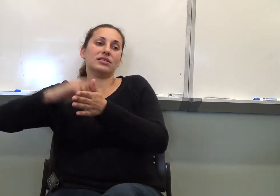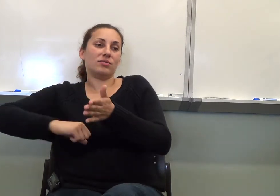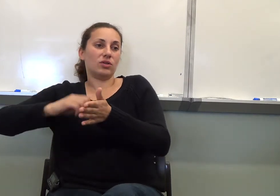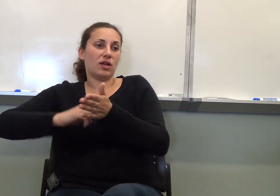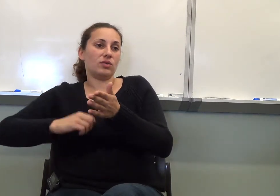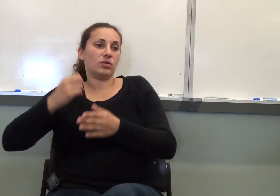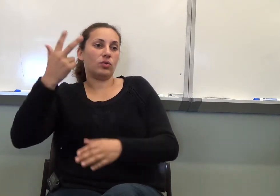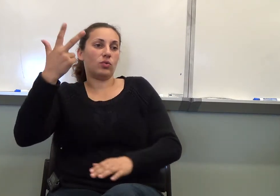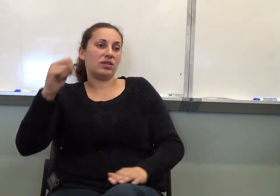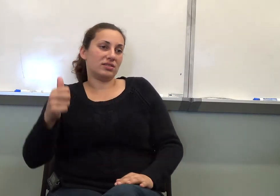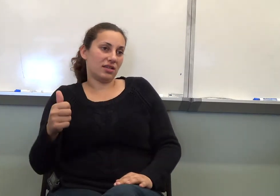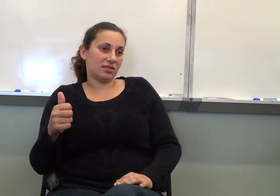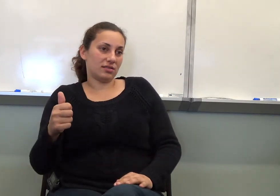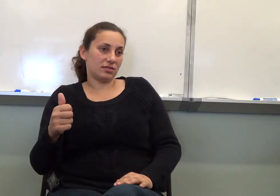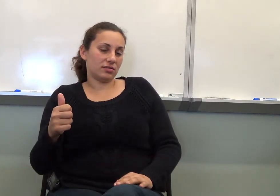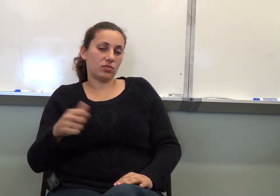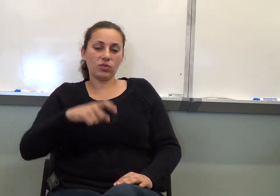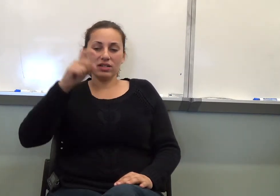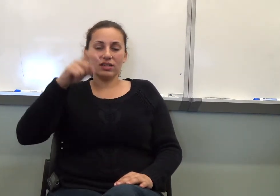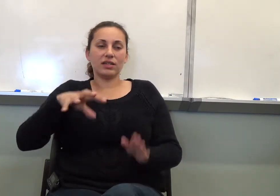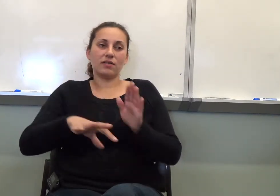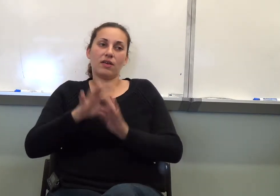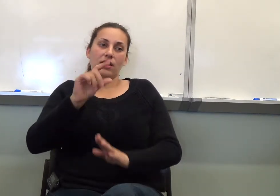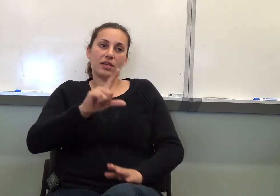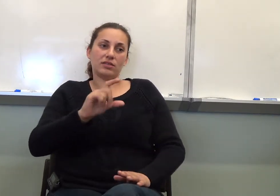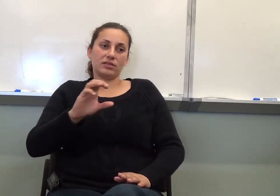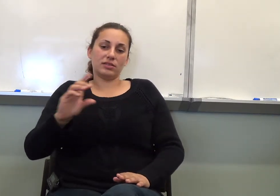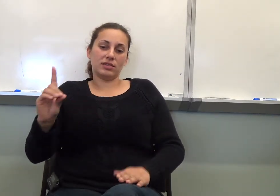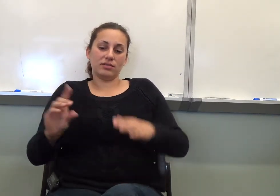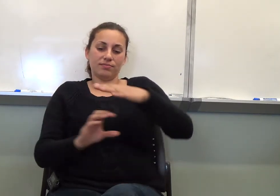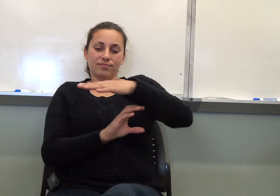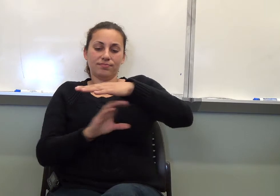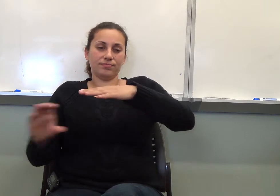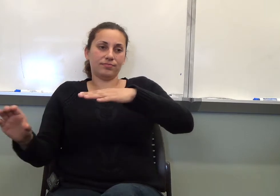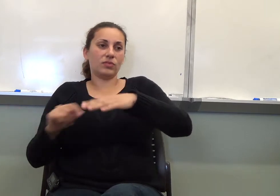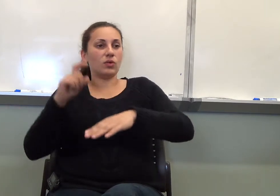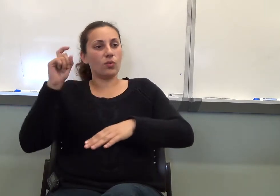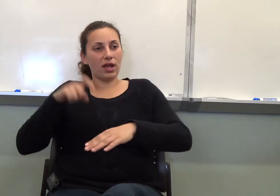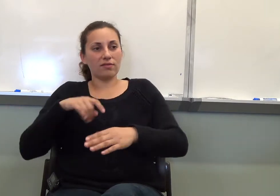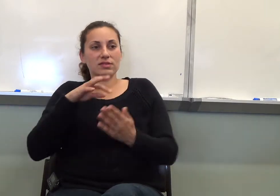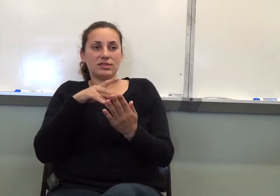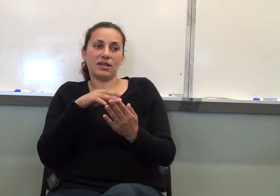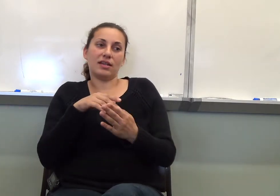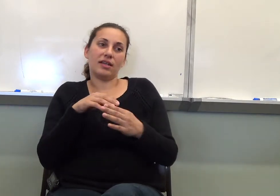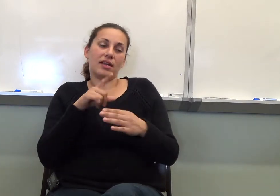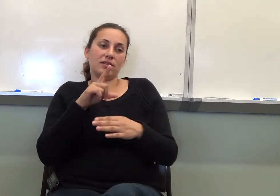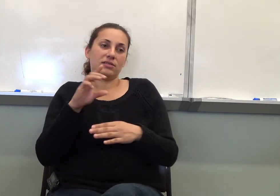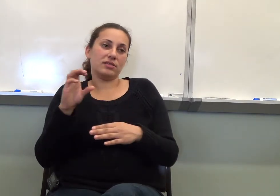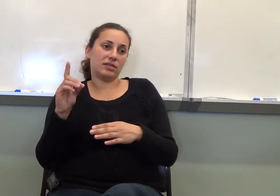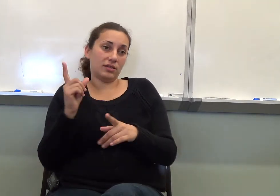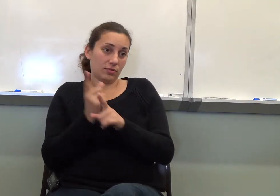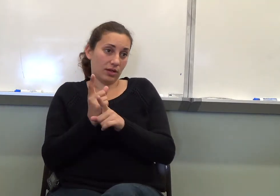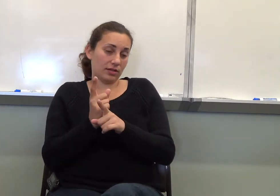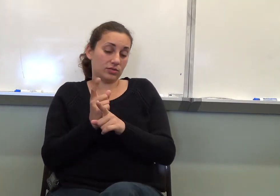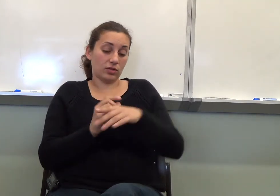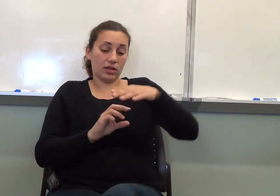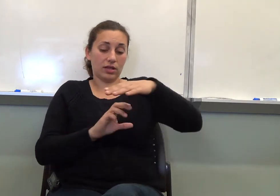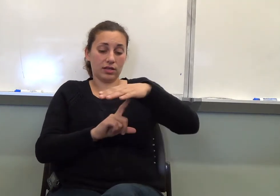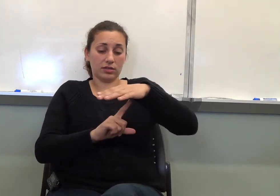Well, we've got to get an LCD. That's the only way you can work with those. That's why we had to study LCDs. Huh? So the LCD for 3 and 10